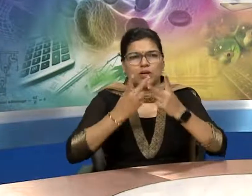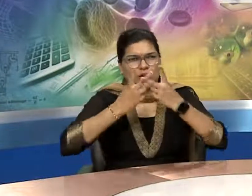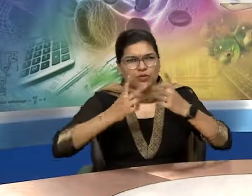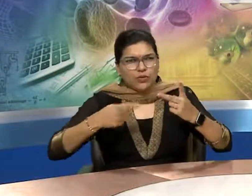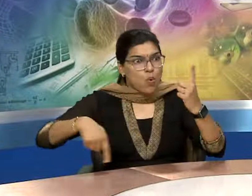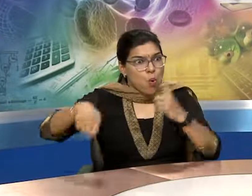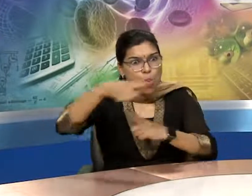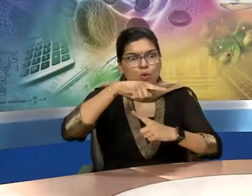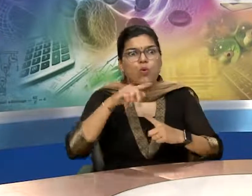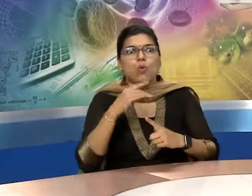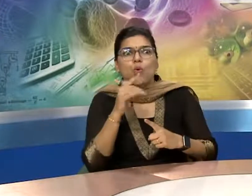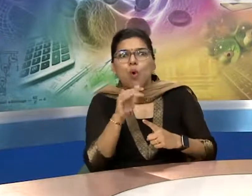so that